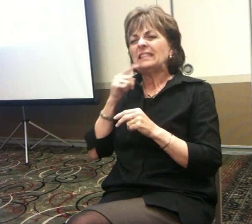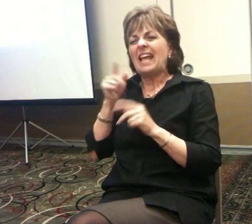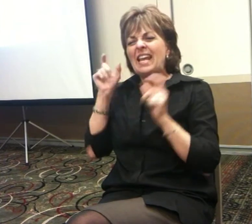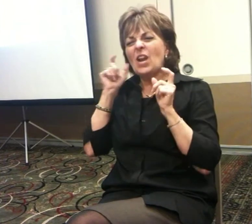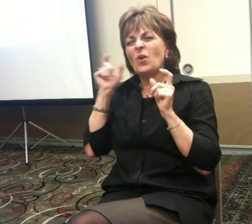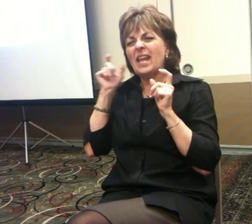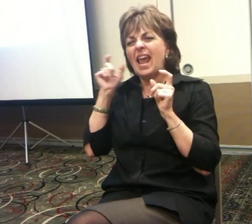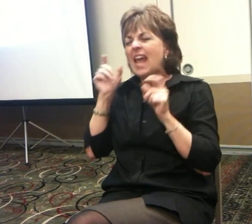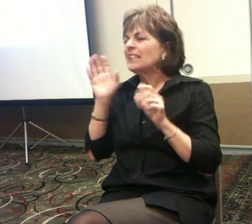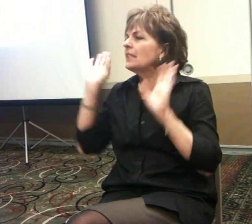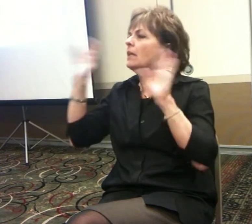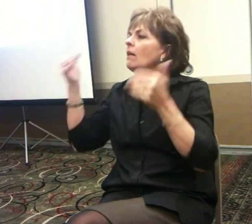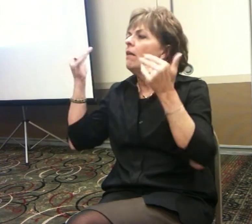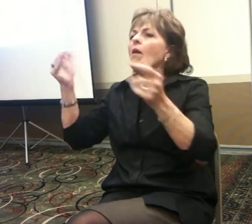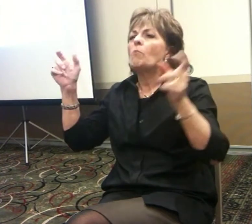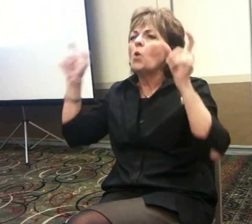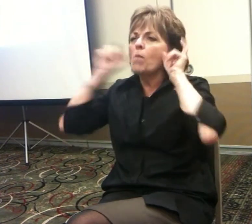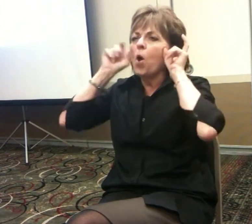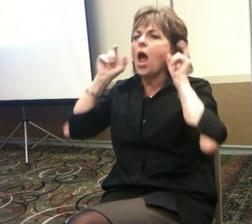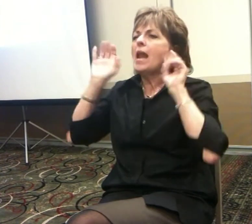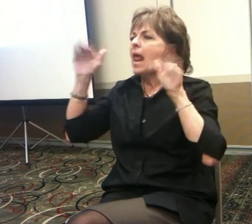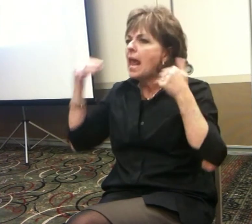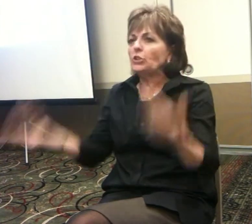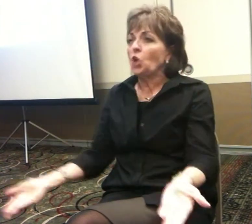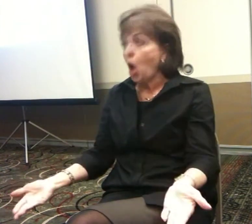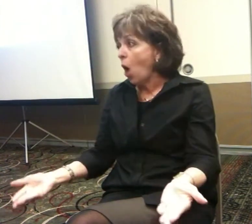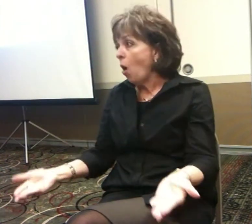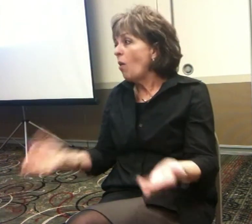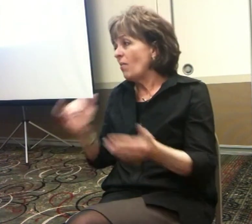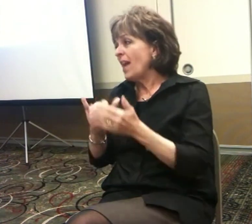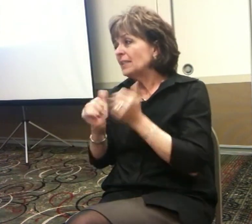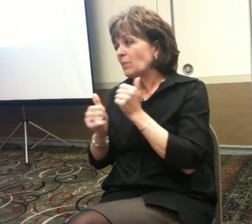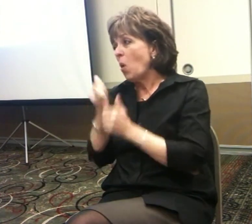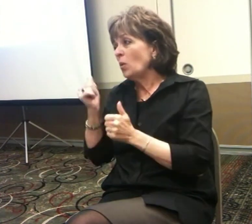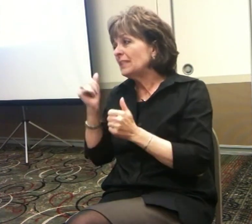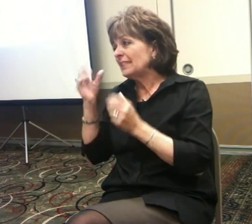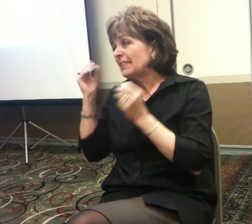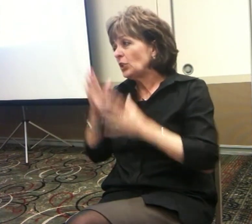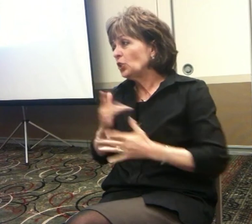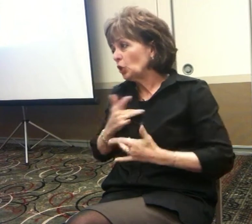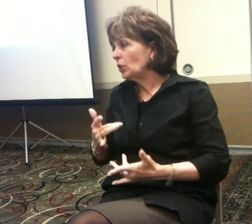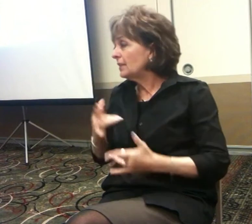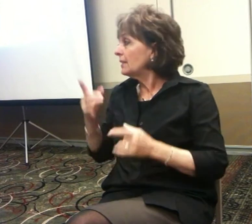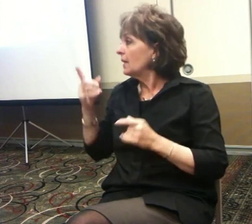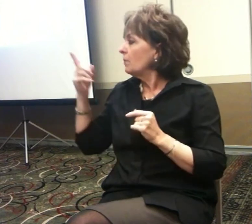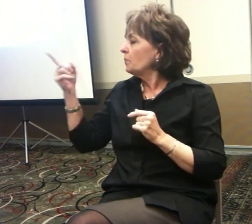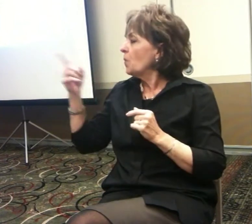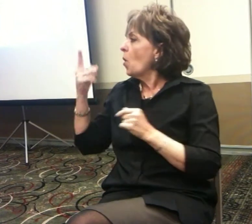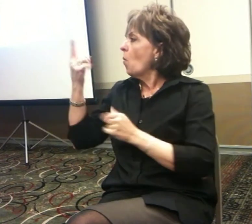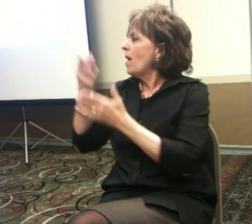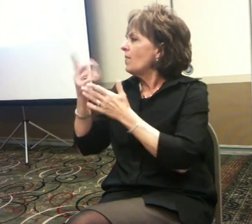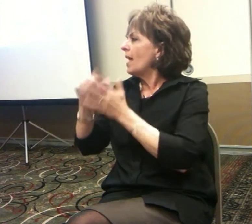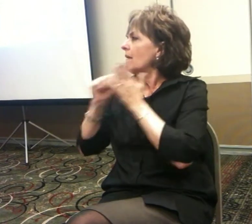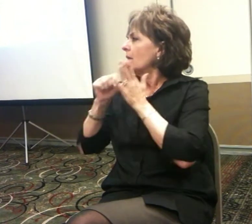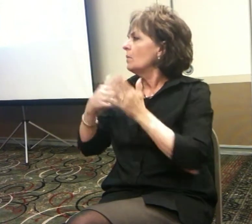let's go. All right? The other thing that really sticks out to me is that there's no reference to ESL